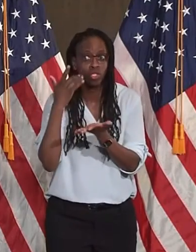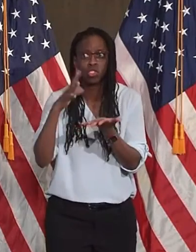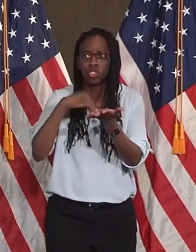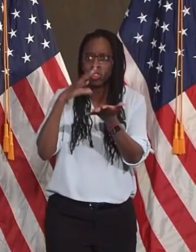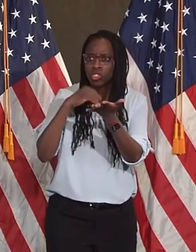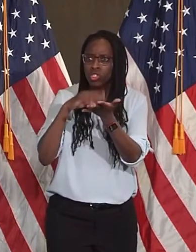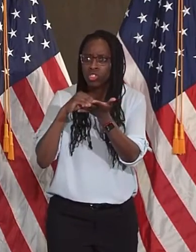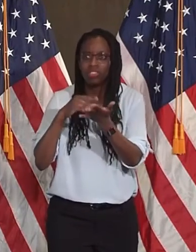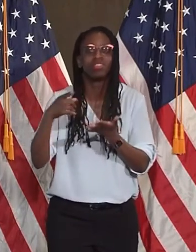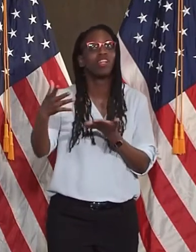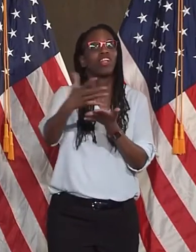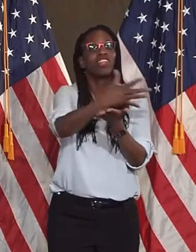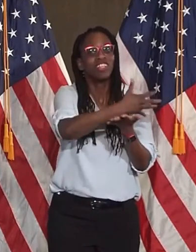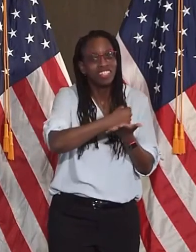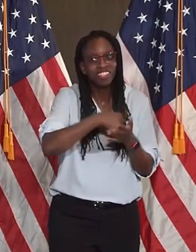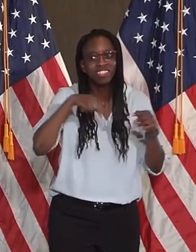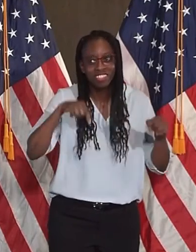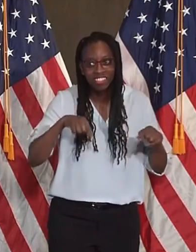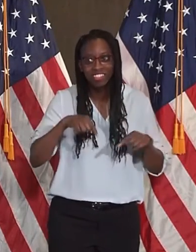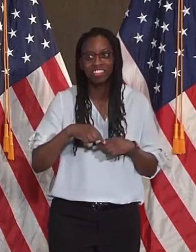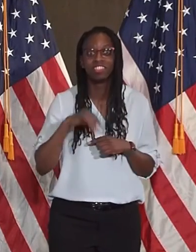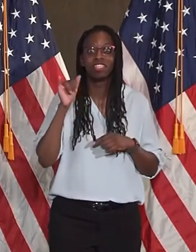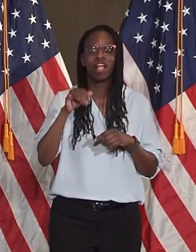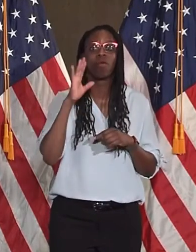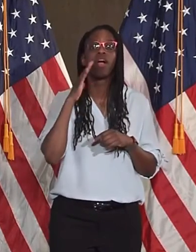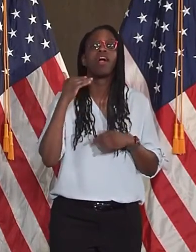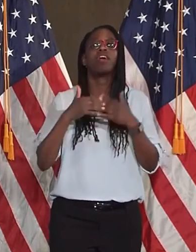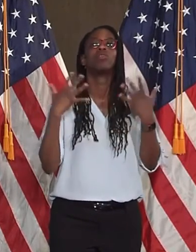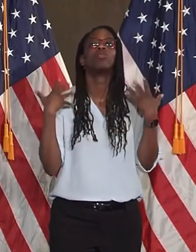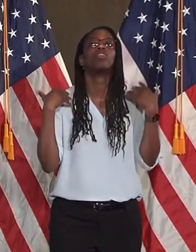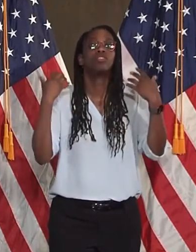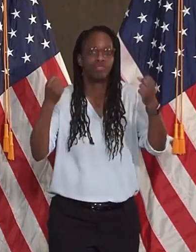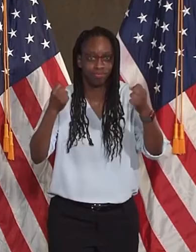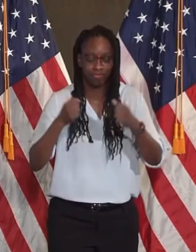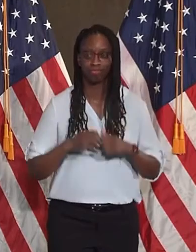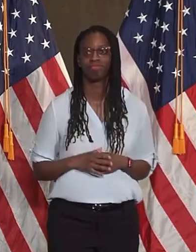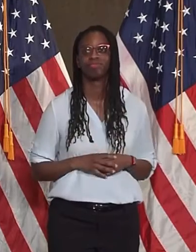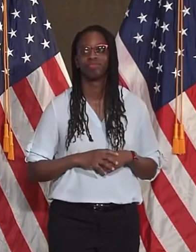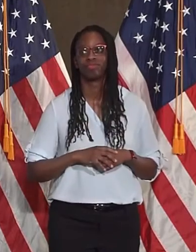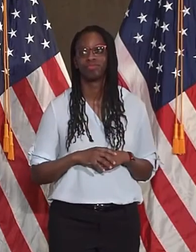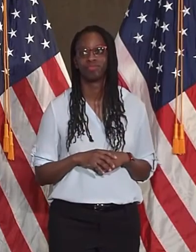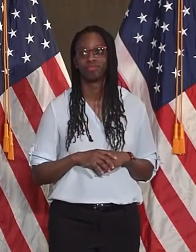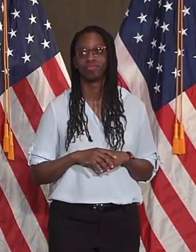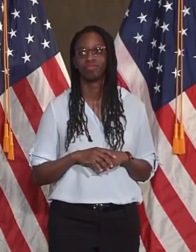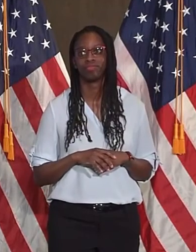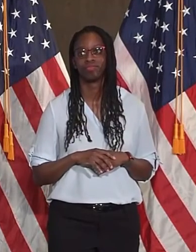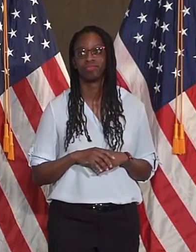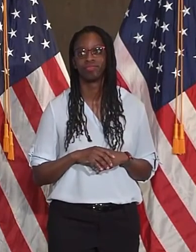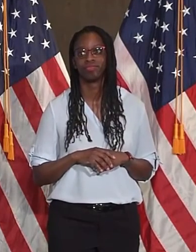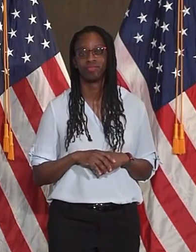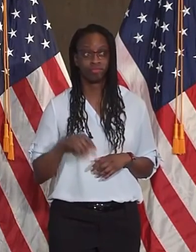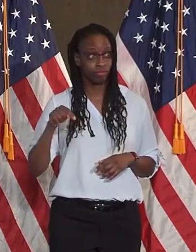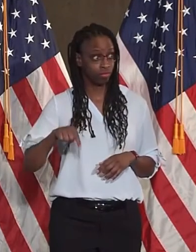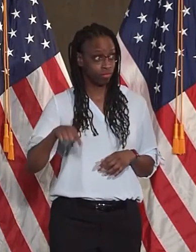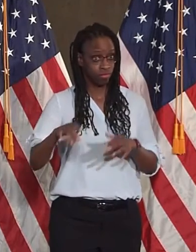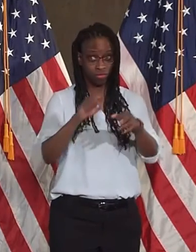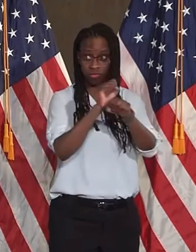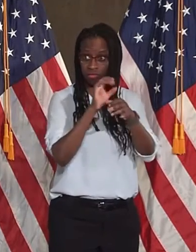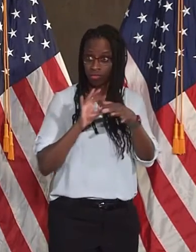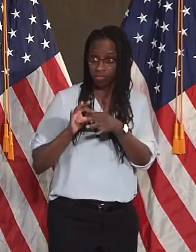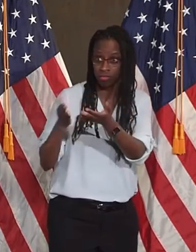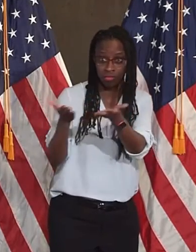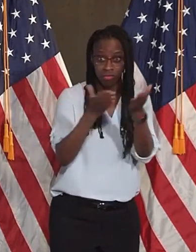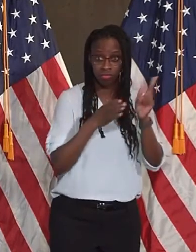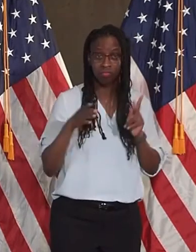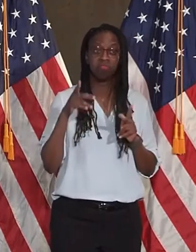you. If we all work together, there is nothing that Boston can't accomplish. Today is a new